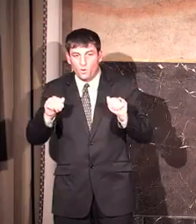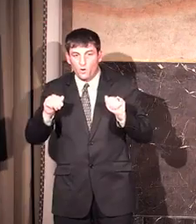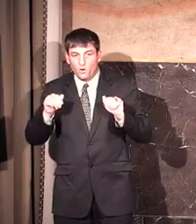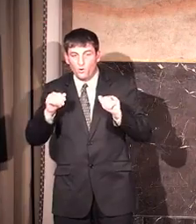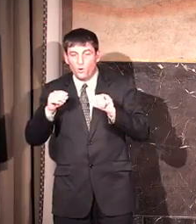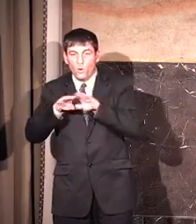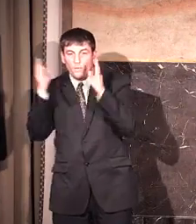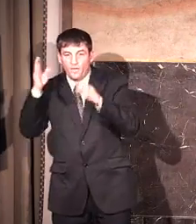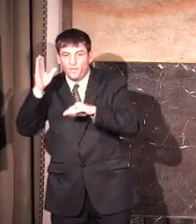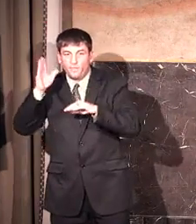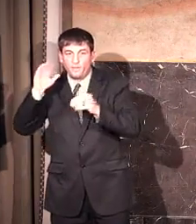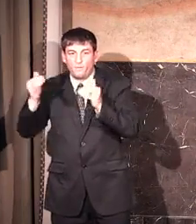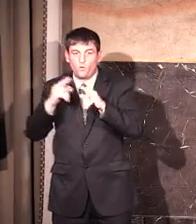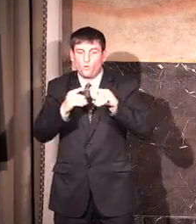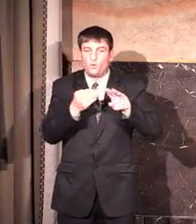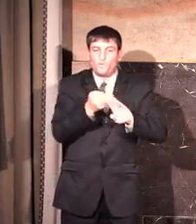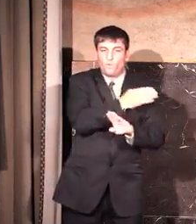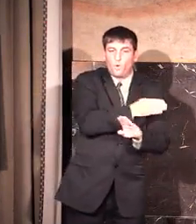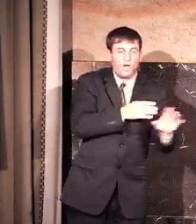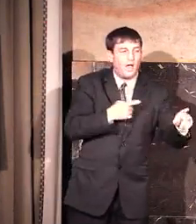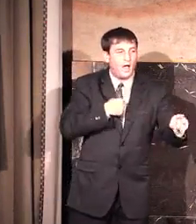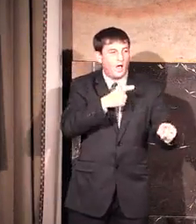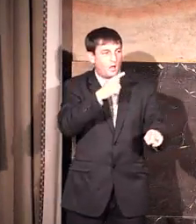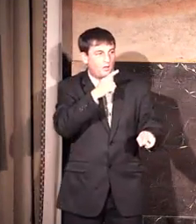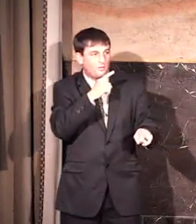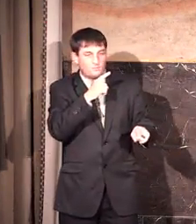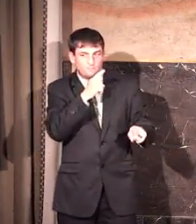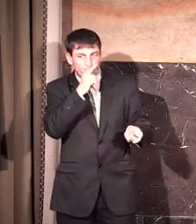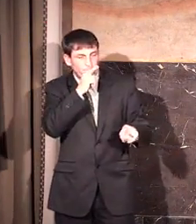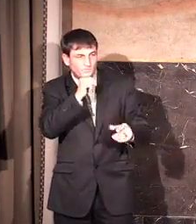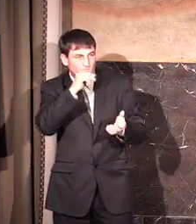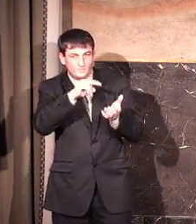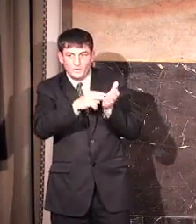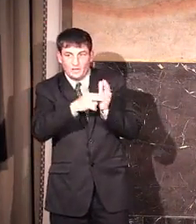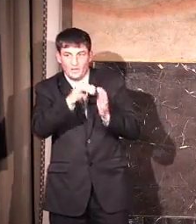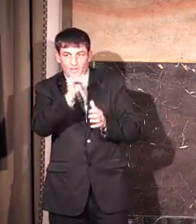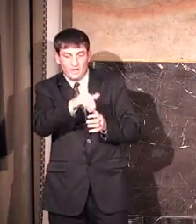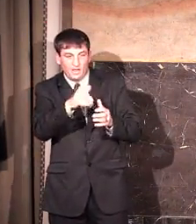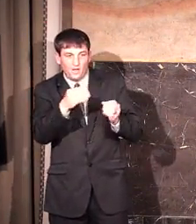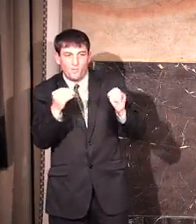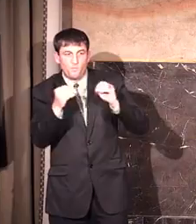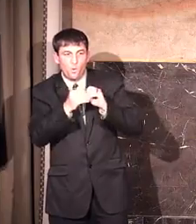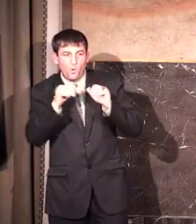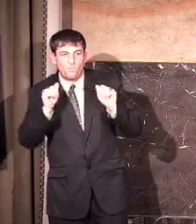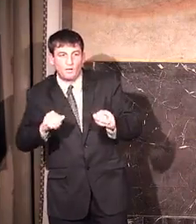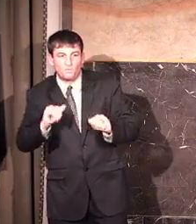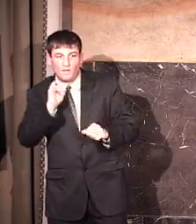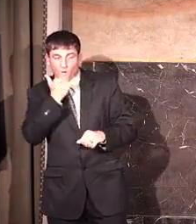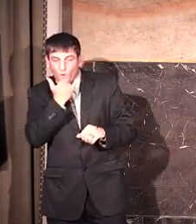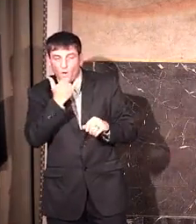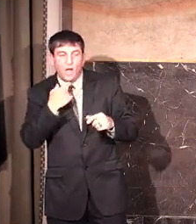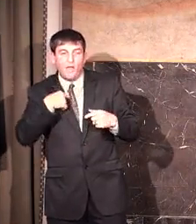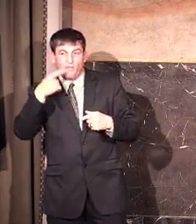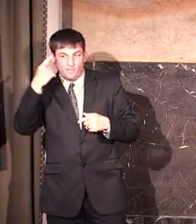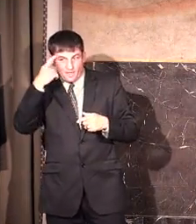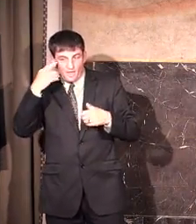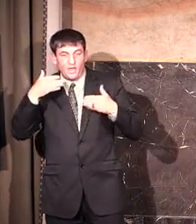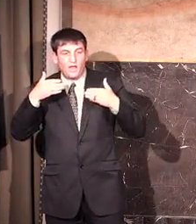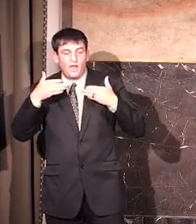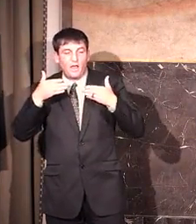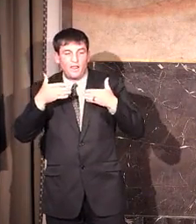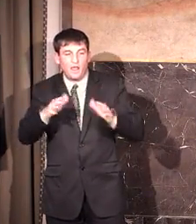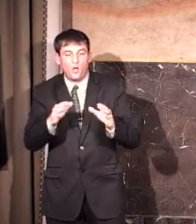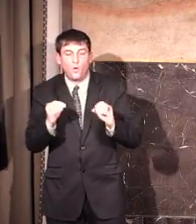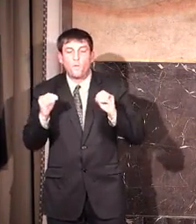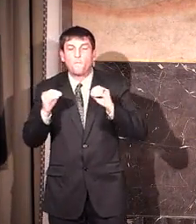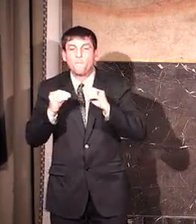Well, ago? I wouldn't say wider margin of error. I know that it's something that allows you to be more confident that